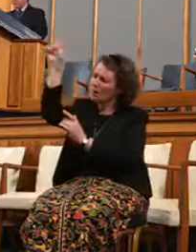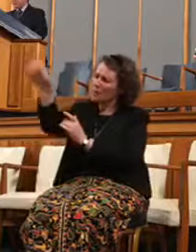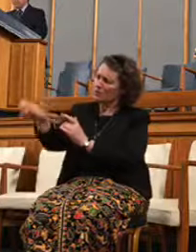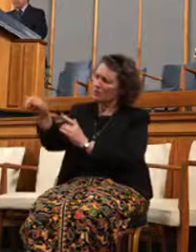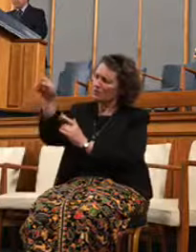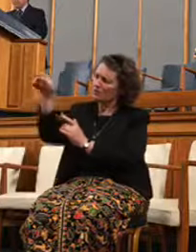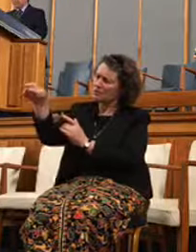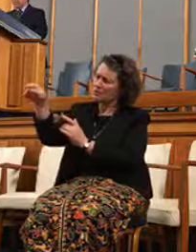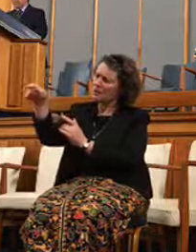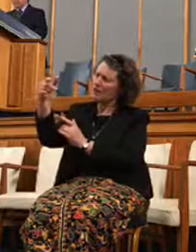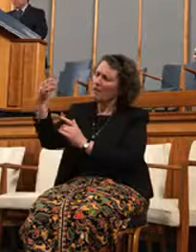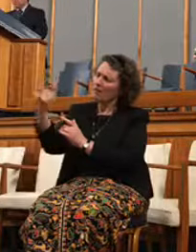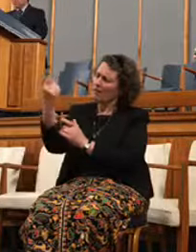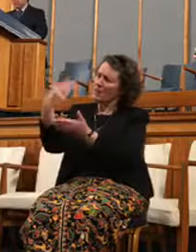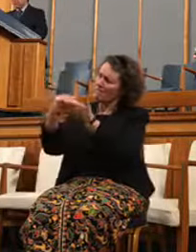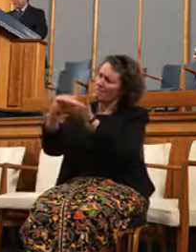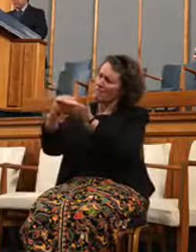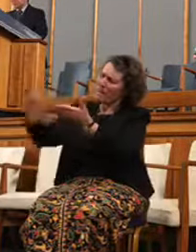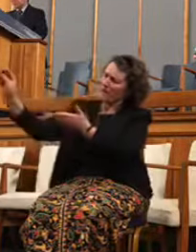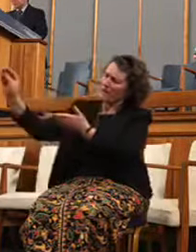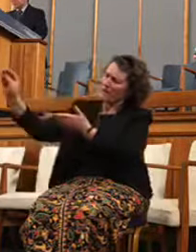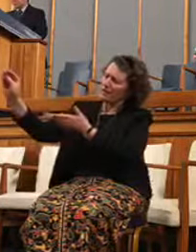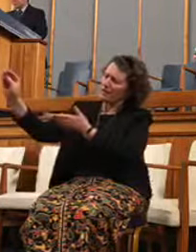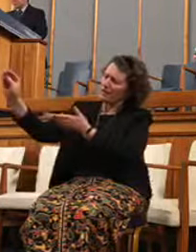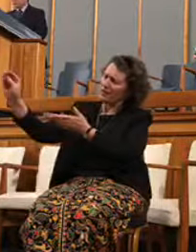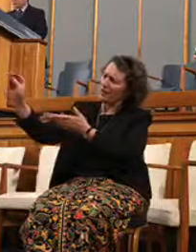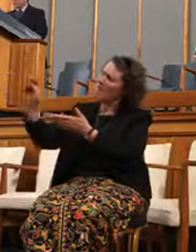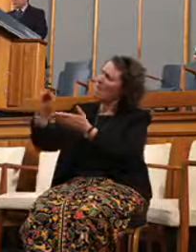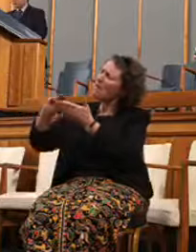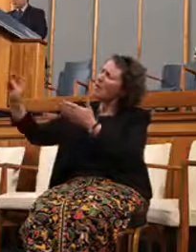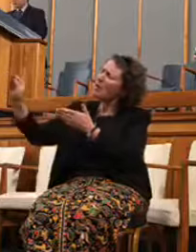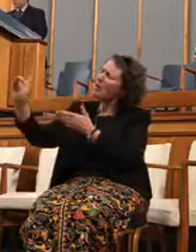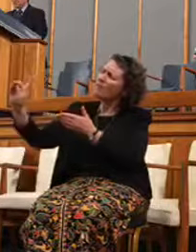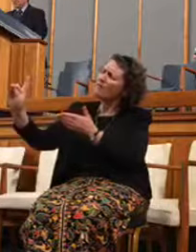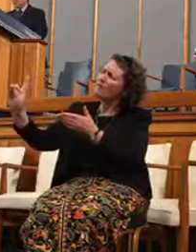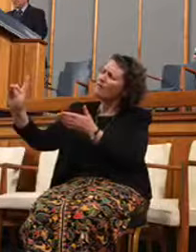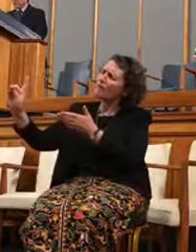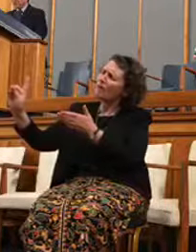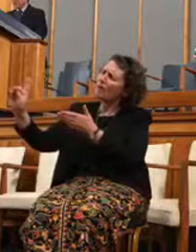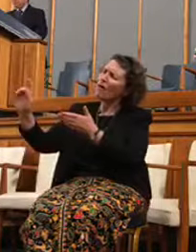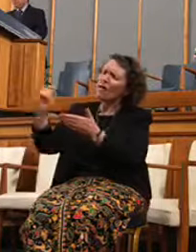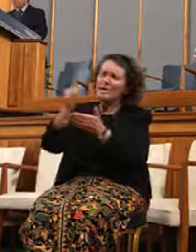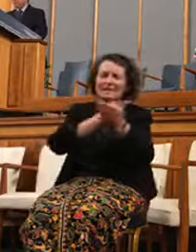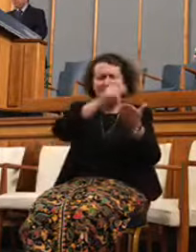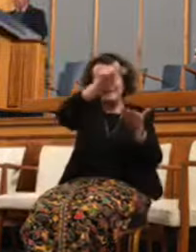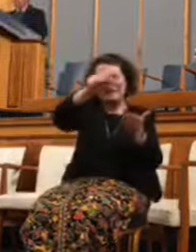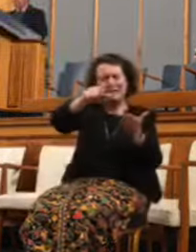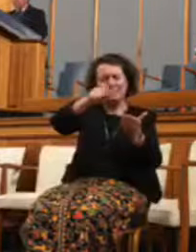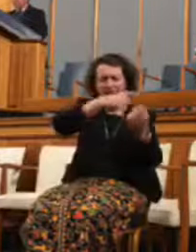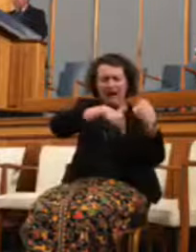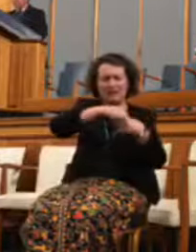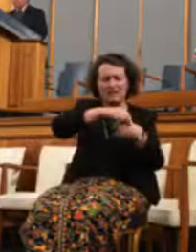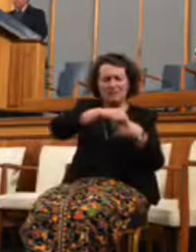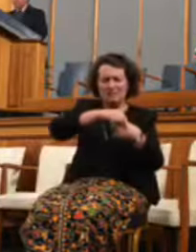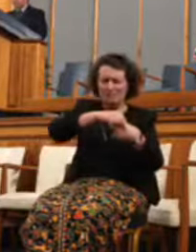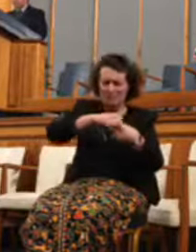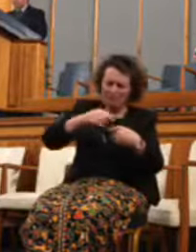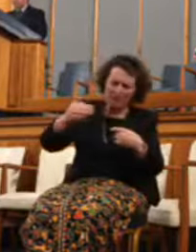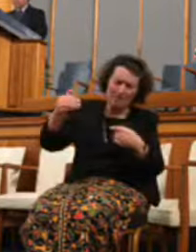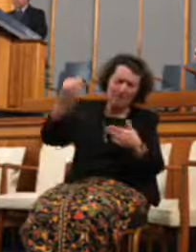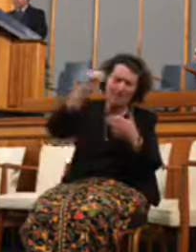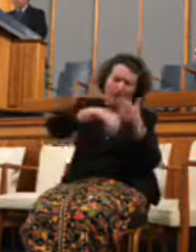pay that unpayable price, to redeem us from the vanity of this